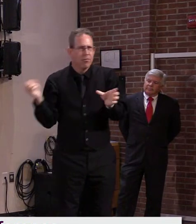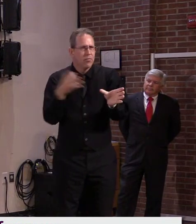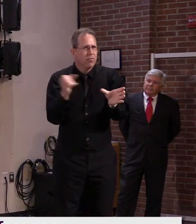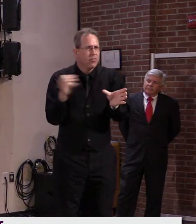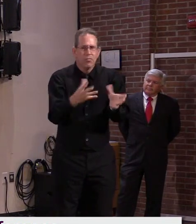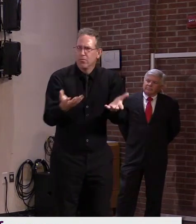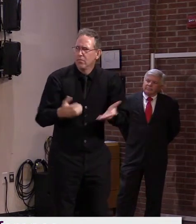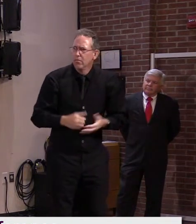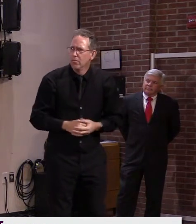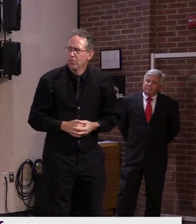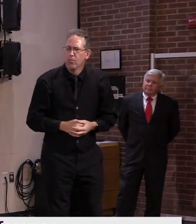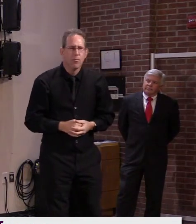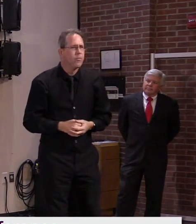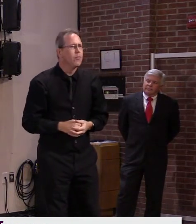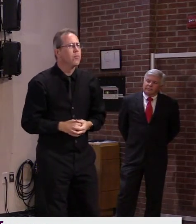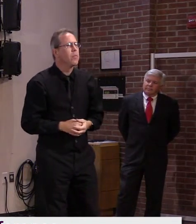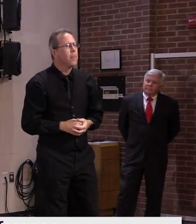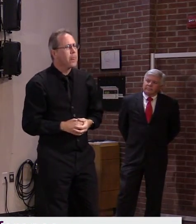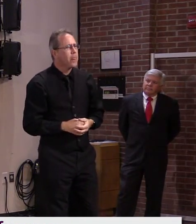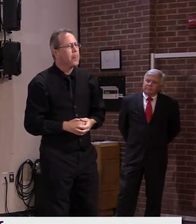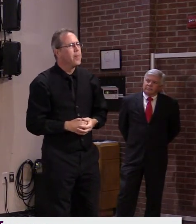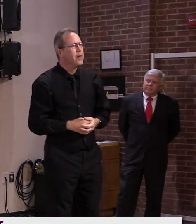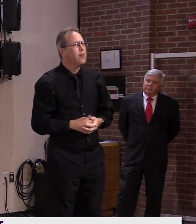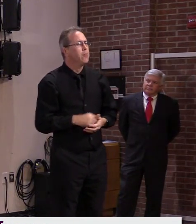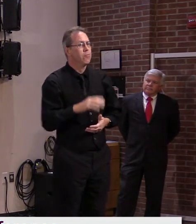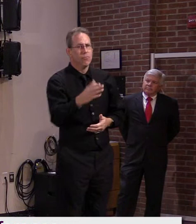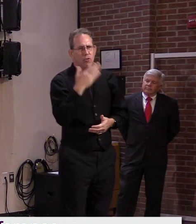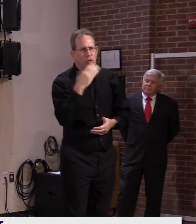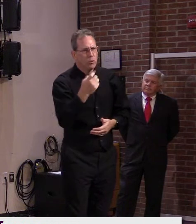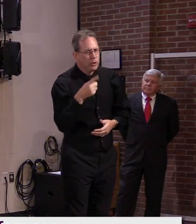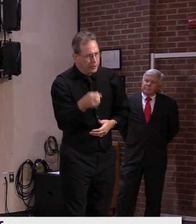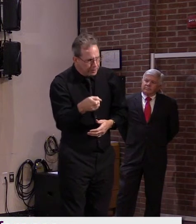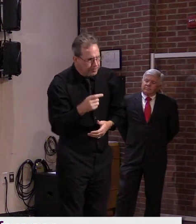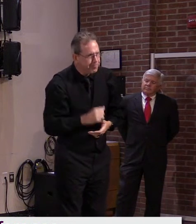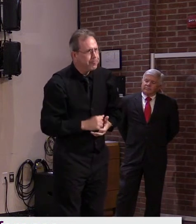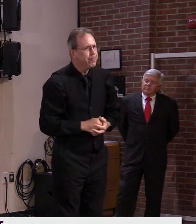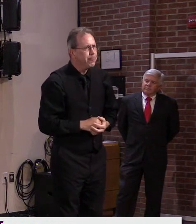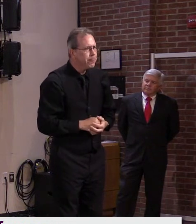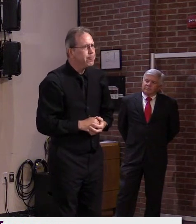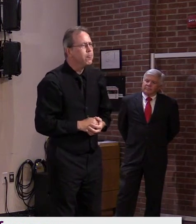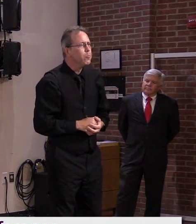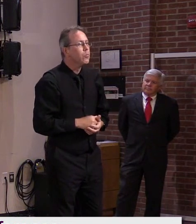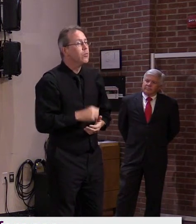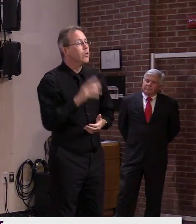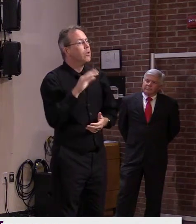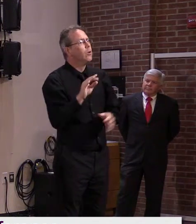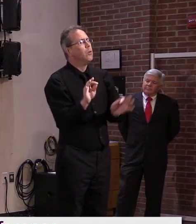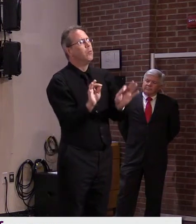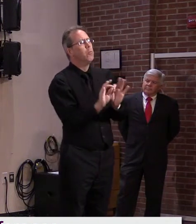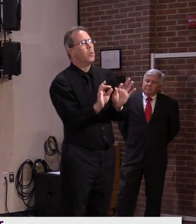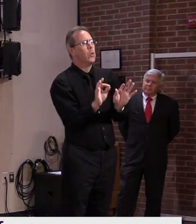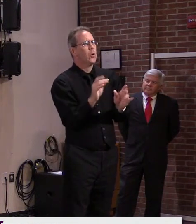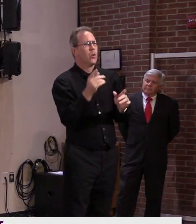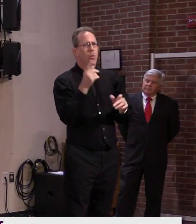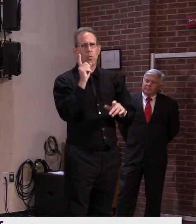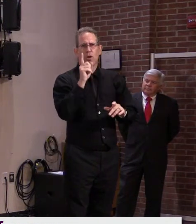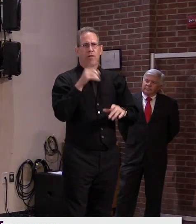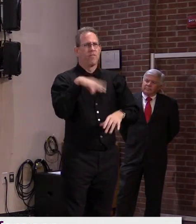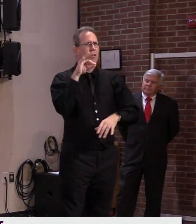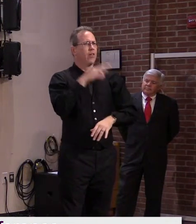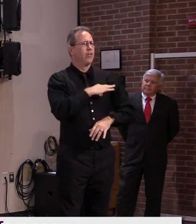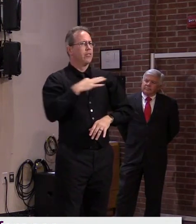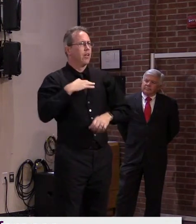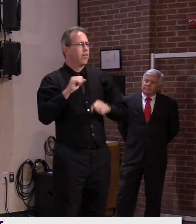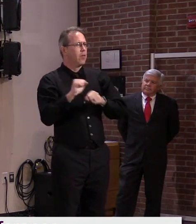Yeah, that's a great question. The resources, one of the more critical constraints on testing and also contact tracing